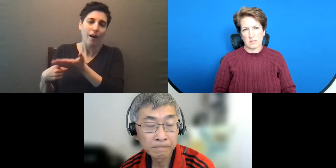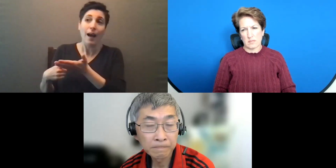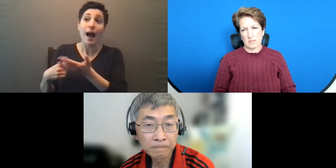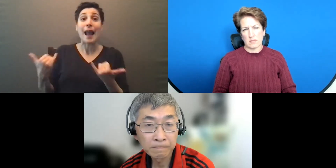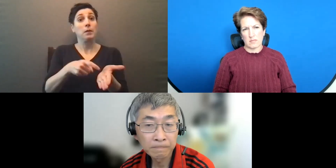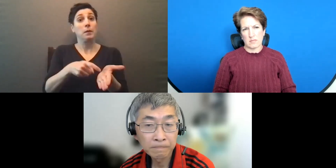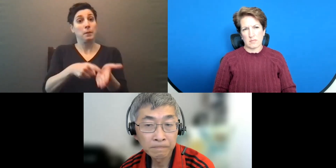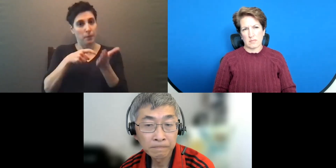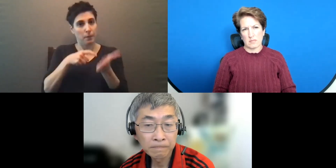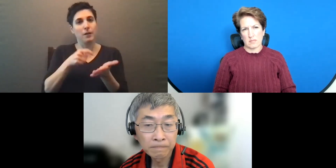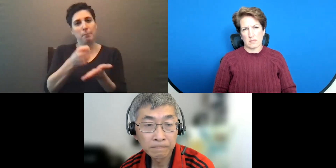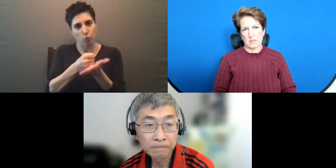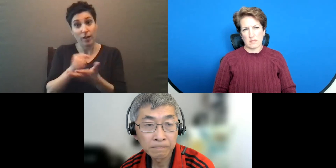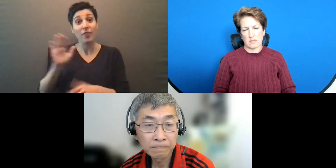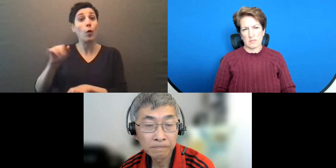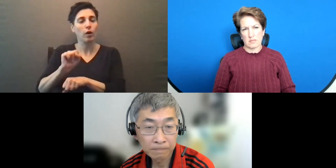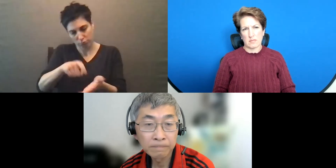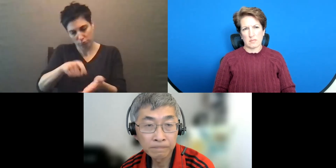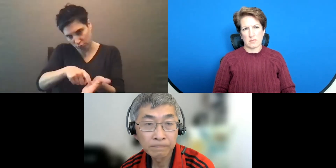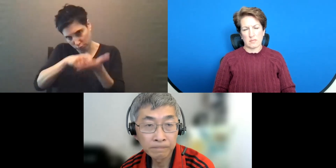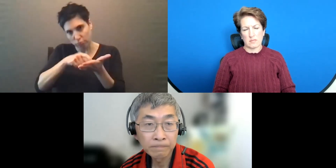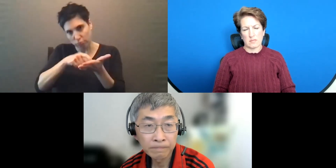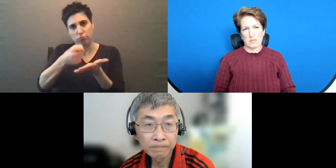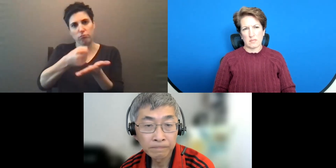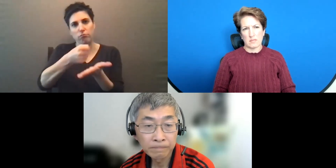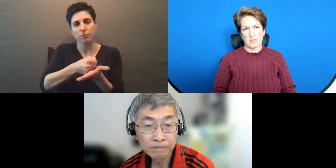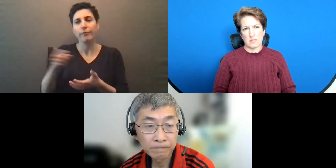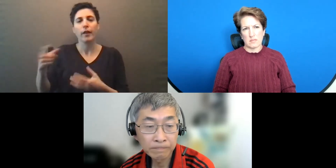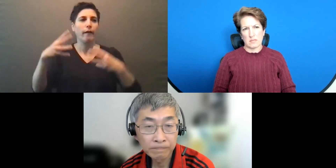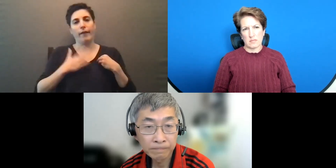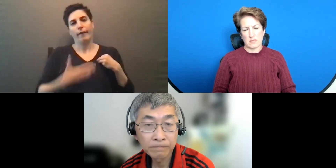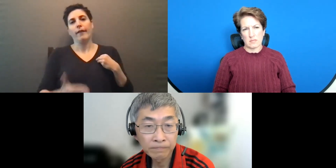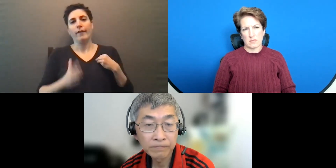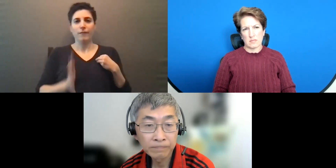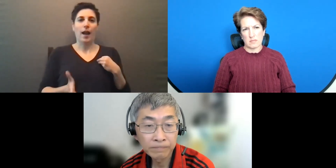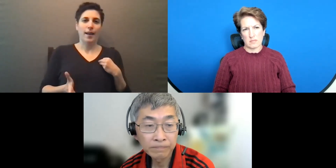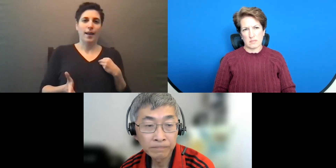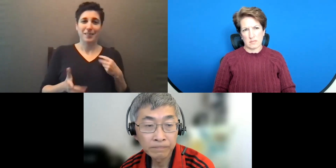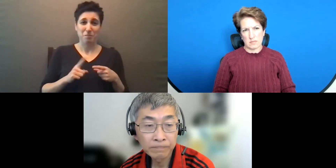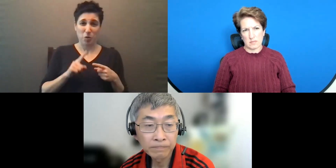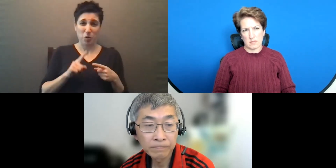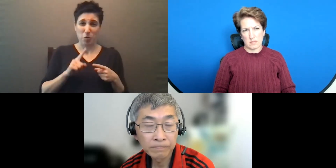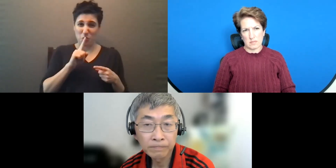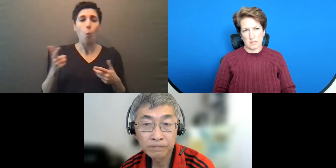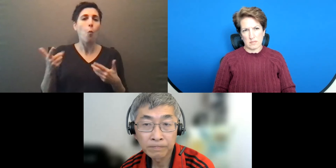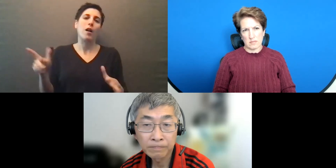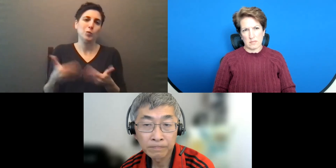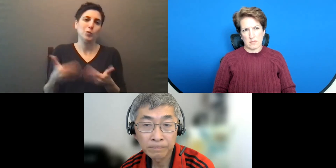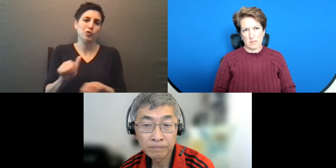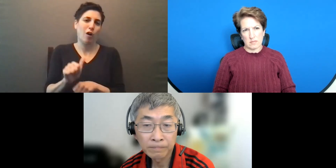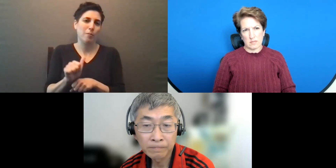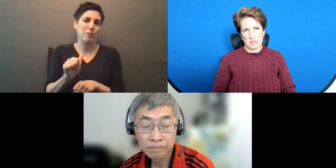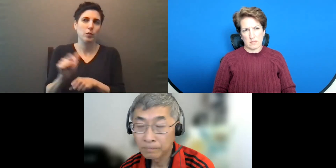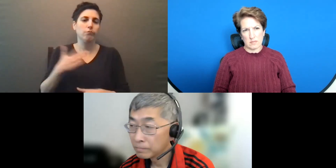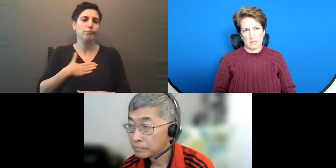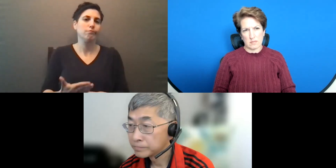you have to have a vaccinated. So they will take it because they don't want it to lose the job. So the same